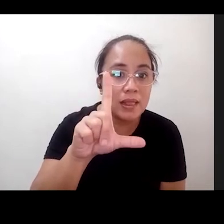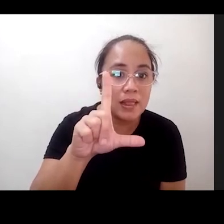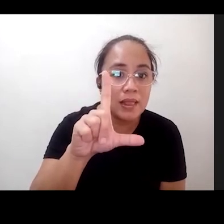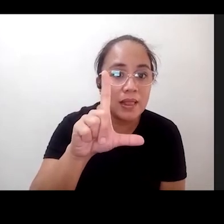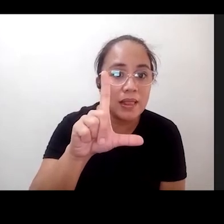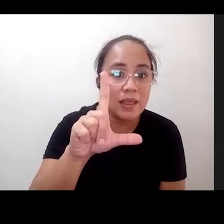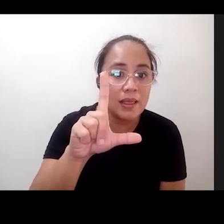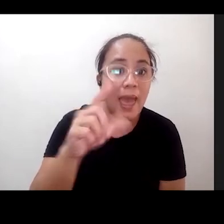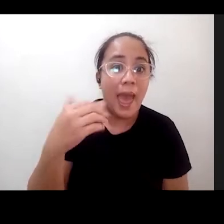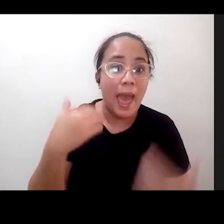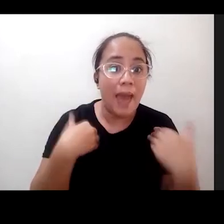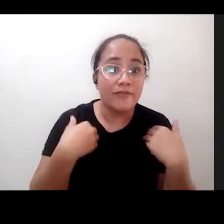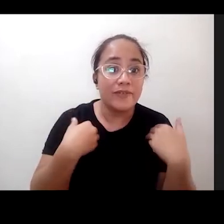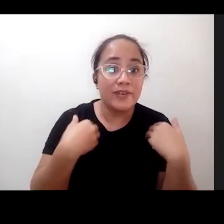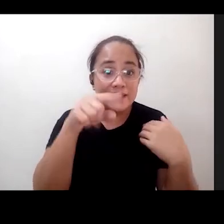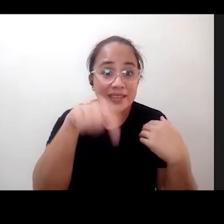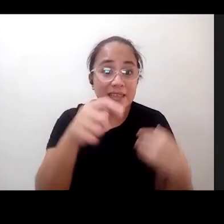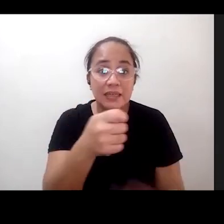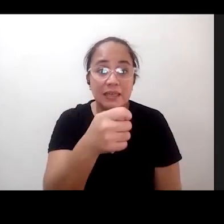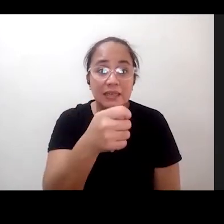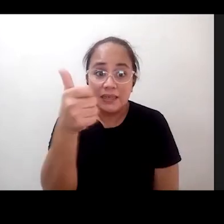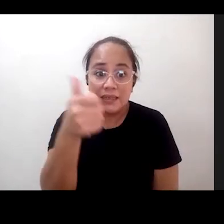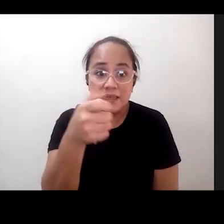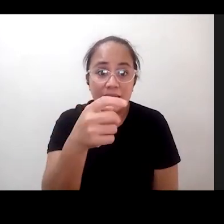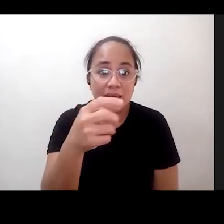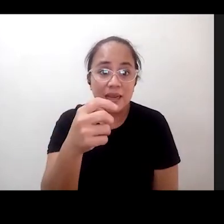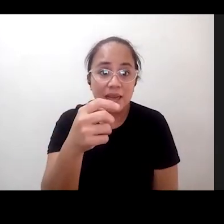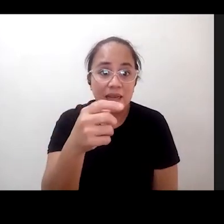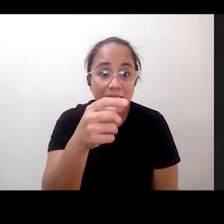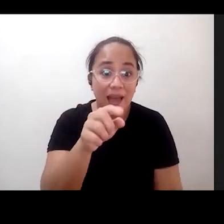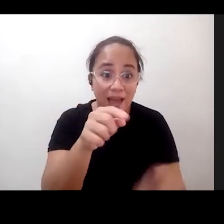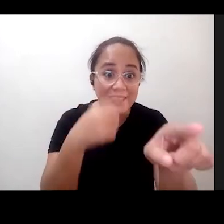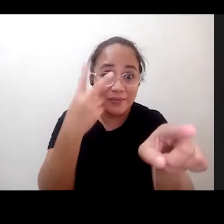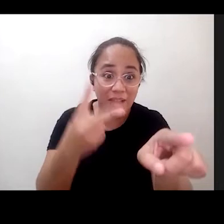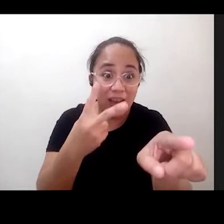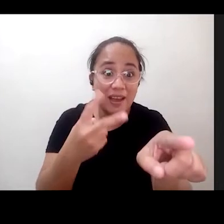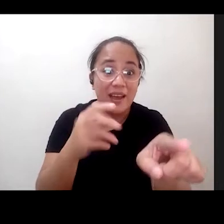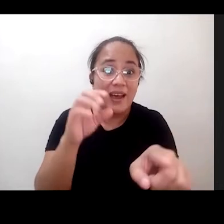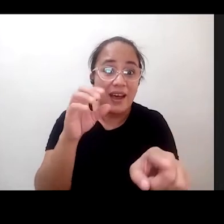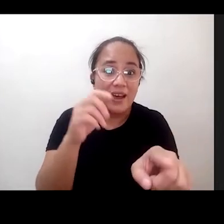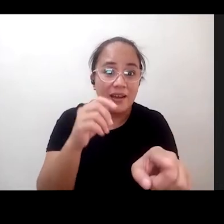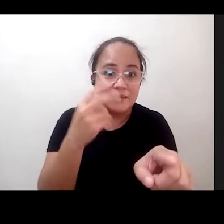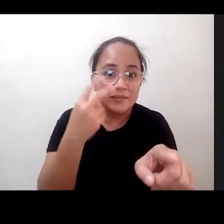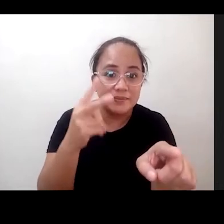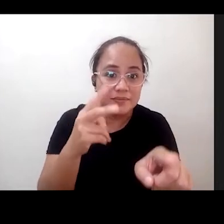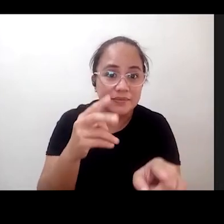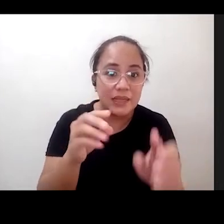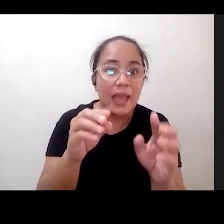And then put this, add this.